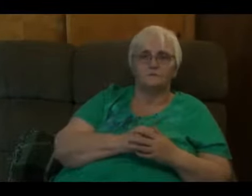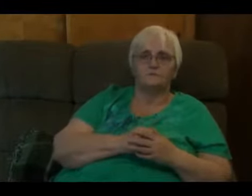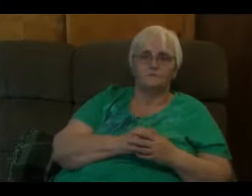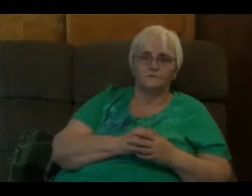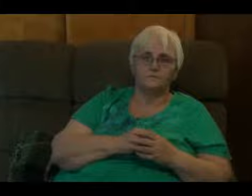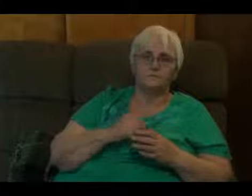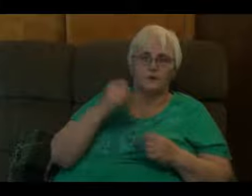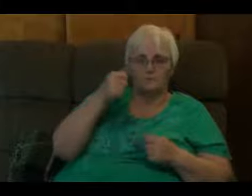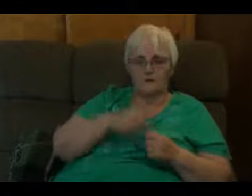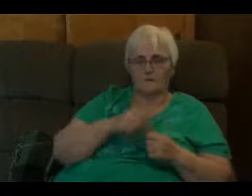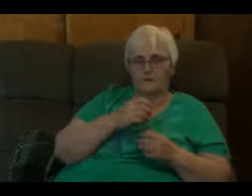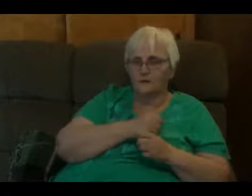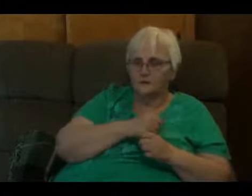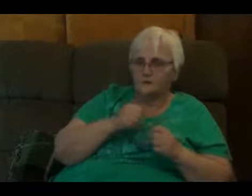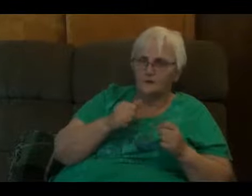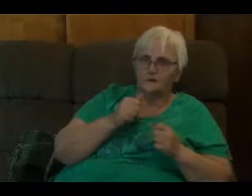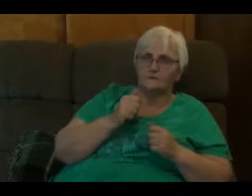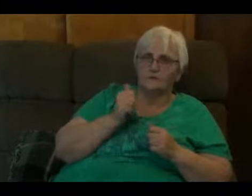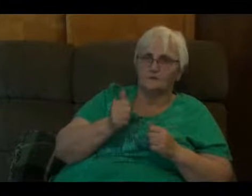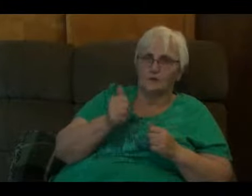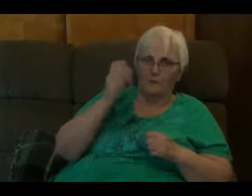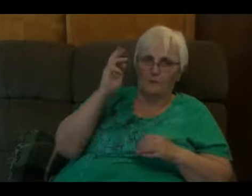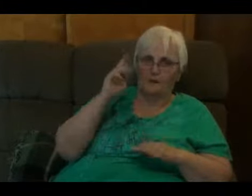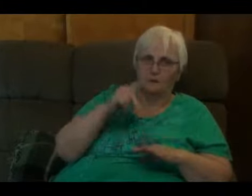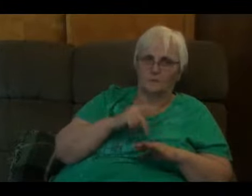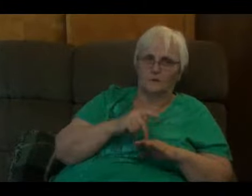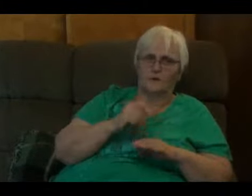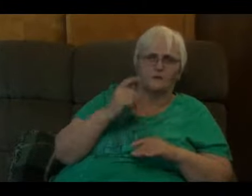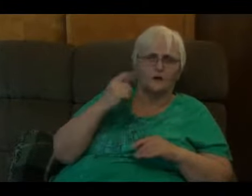I remember when I got saved, you know, I thought I had to get rid of everything.